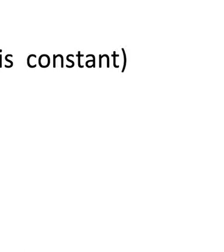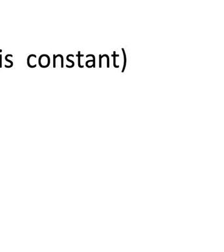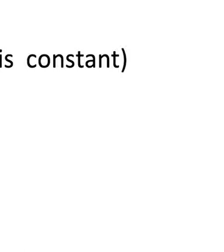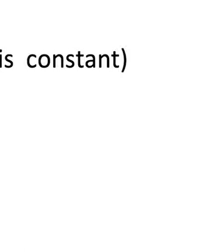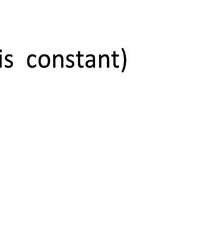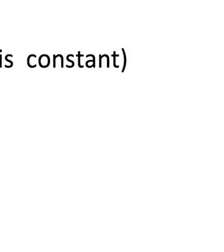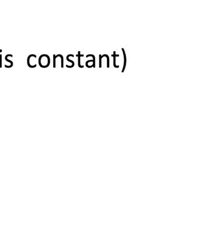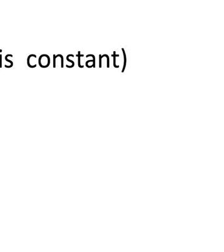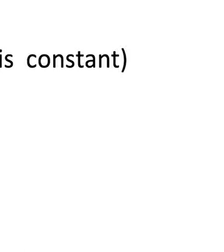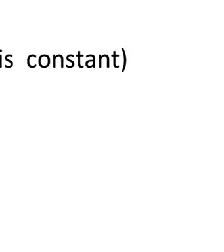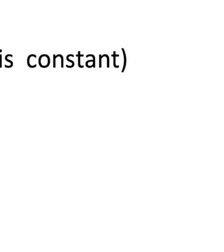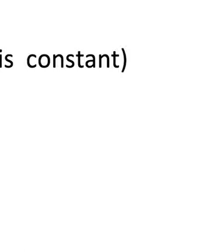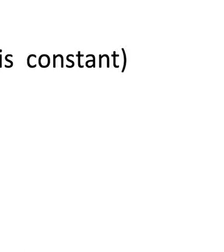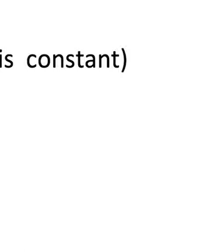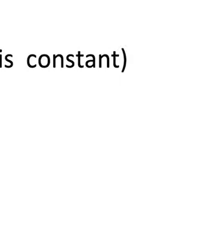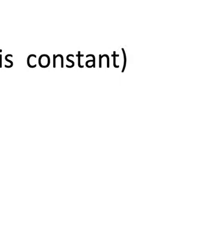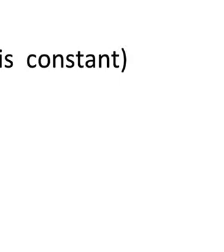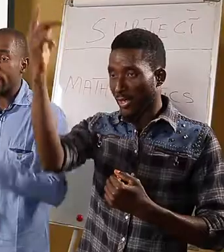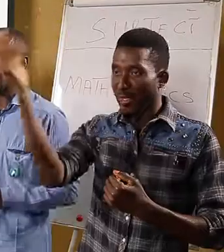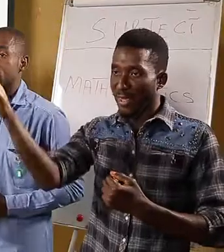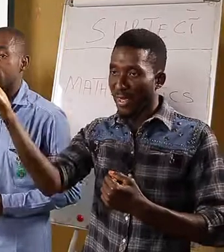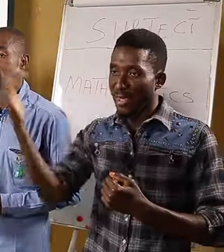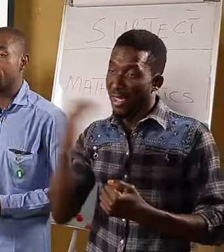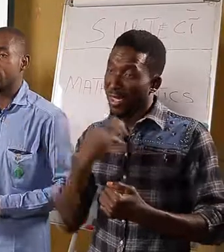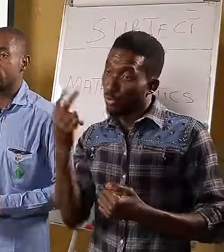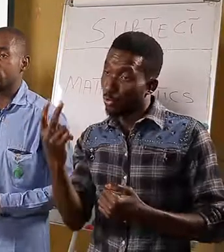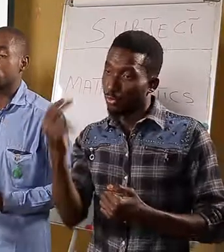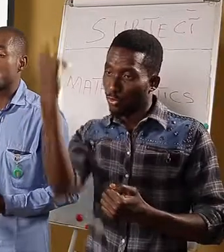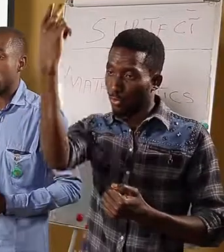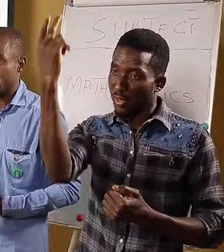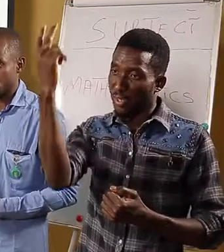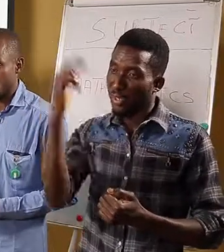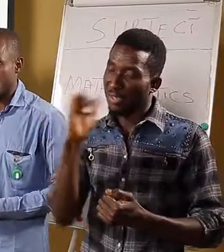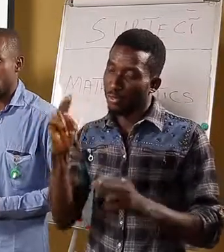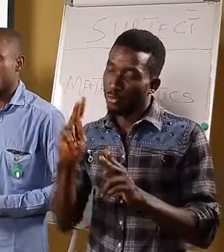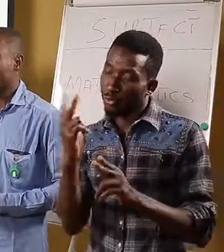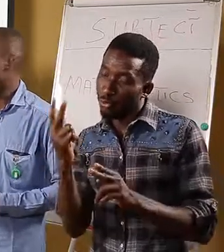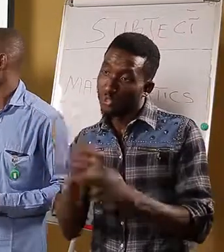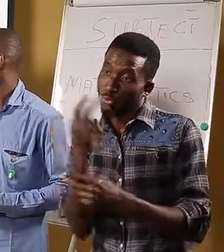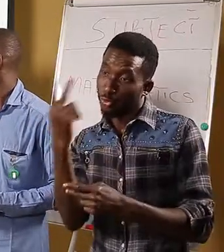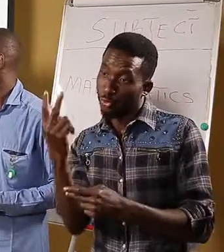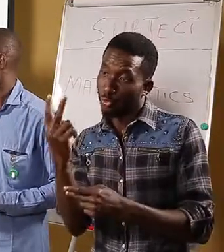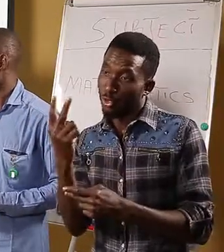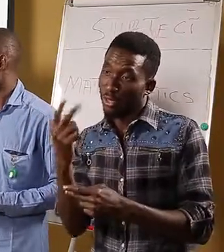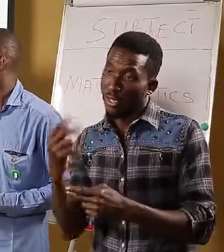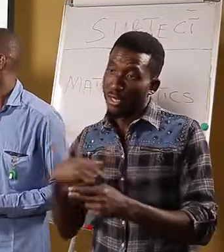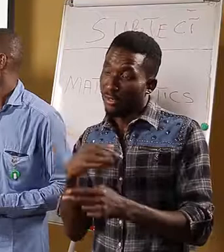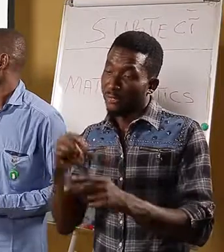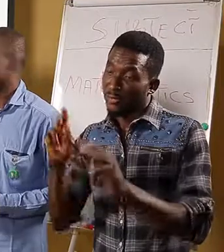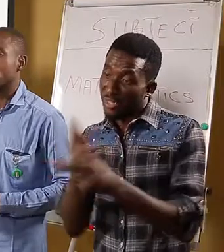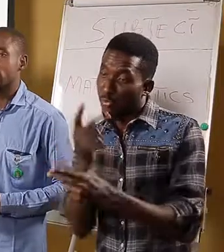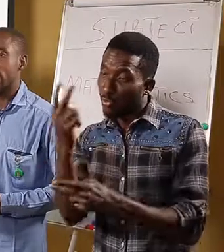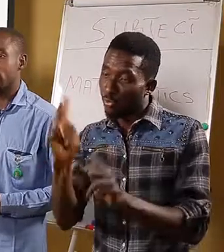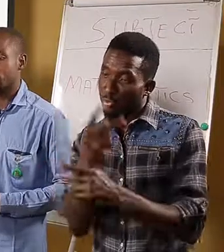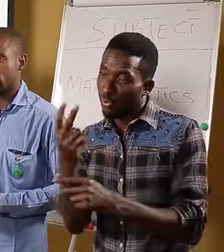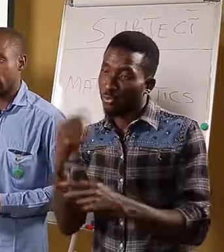and we have squared there. And 2 squared, it simply means 2 times 2. 2 times 2 will give us 4.